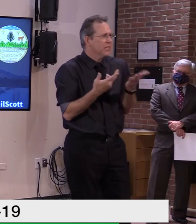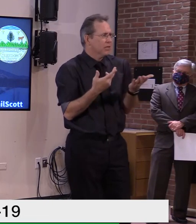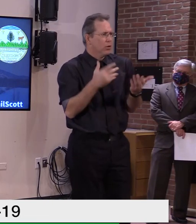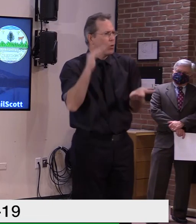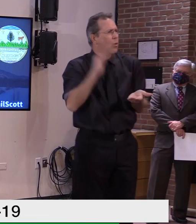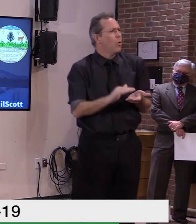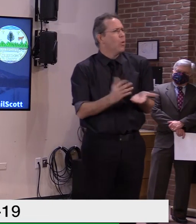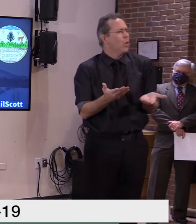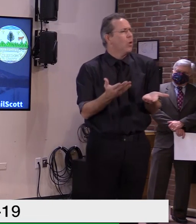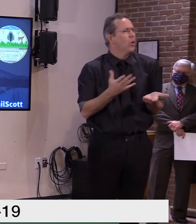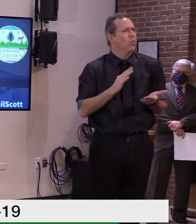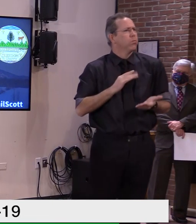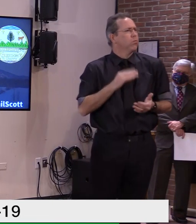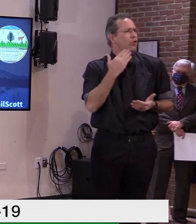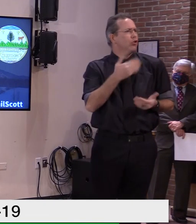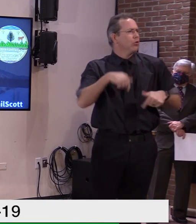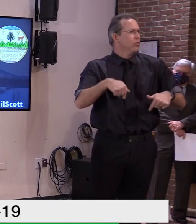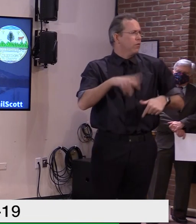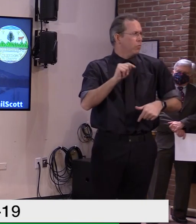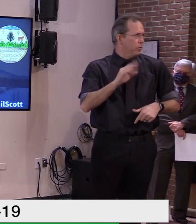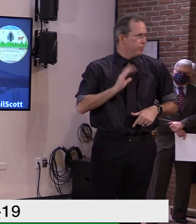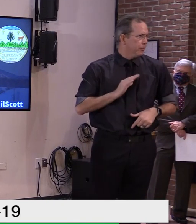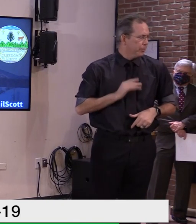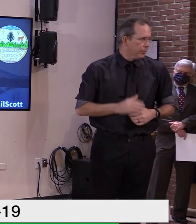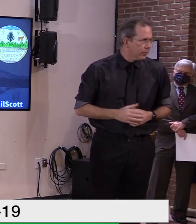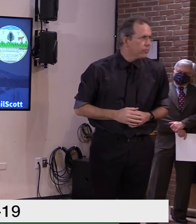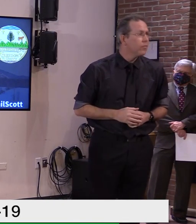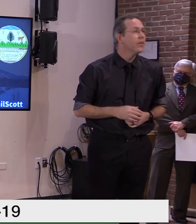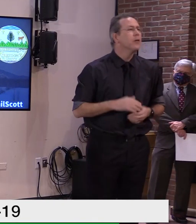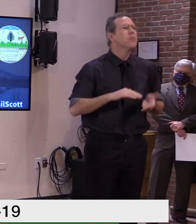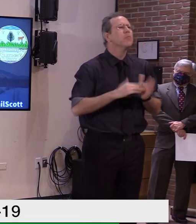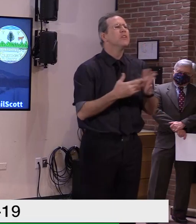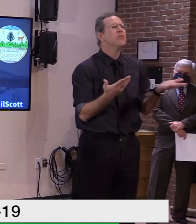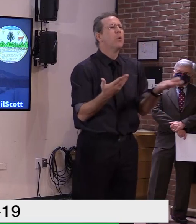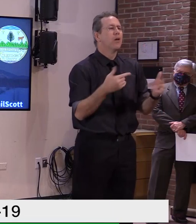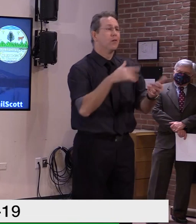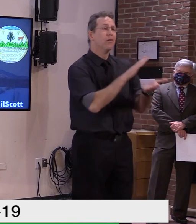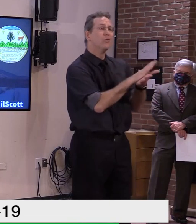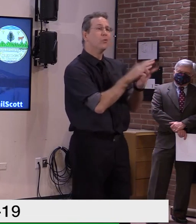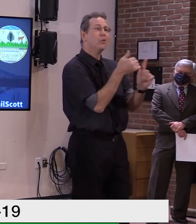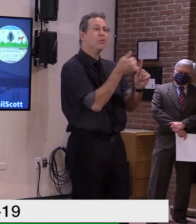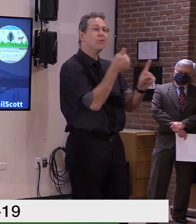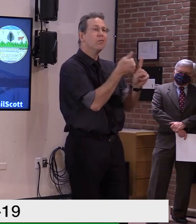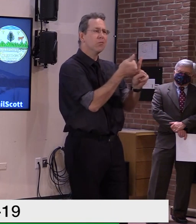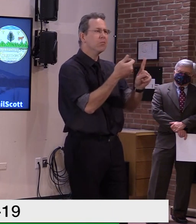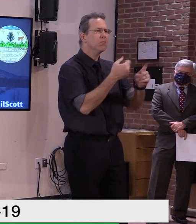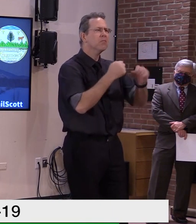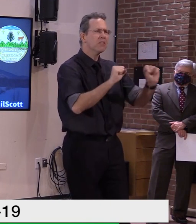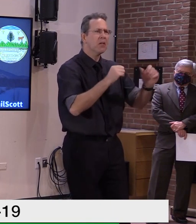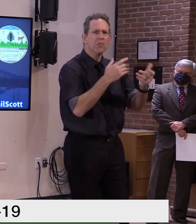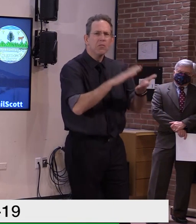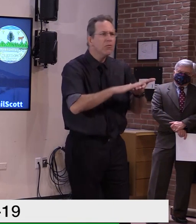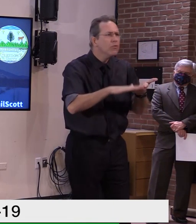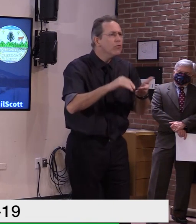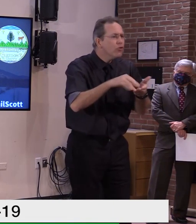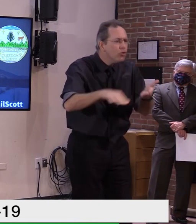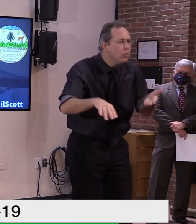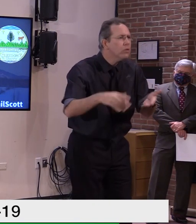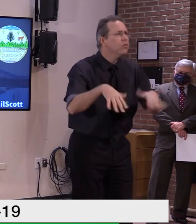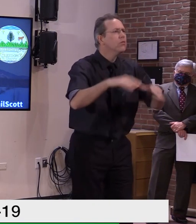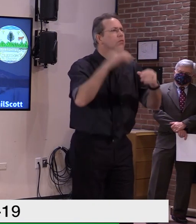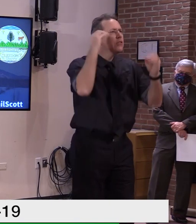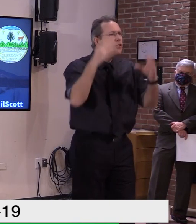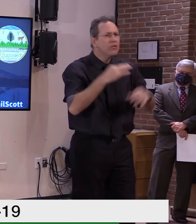school employees to follow the guidance in order to keep each other safe and their students learning in school, which I